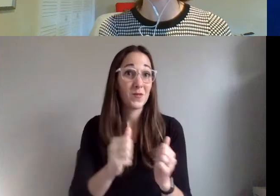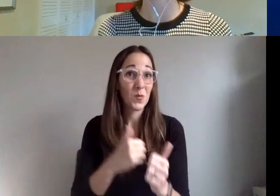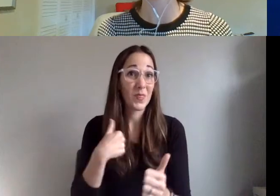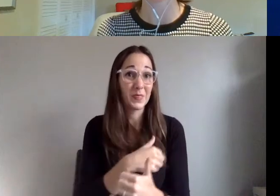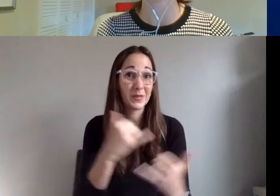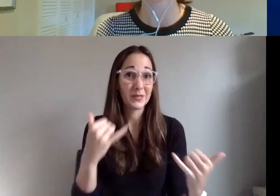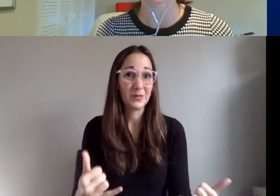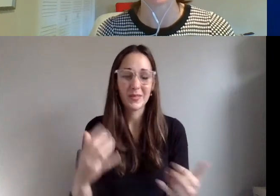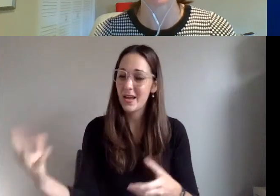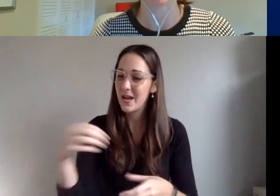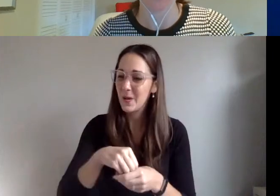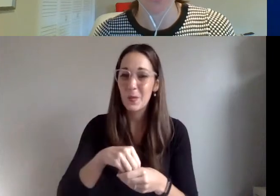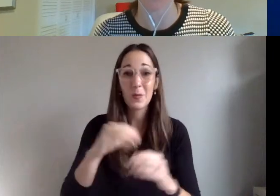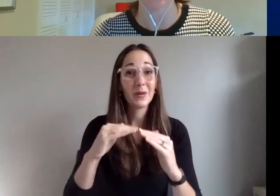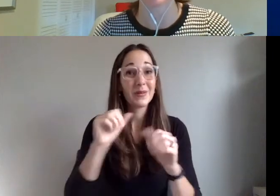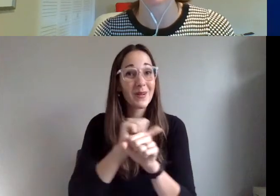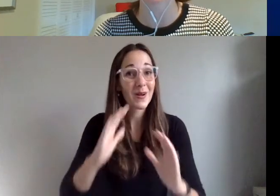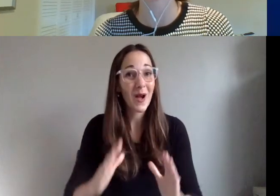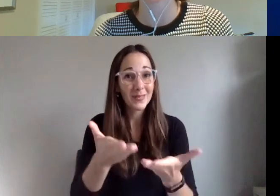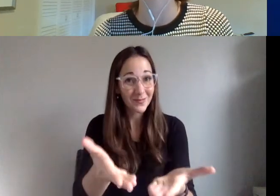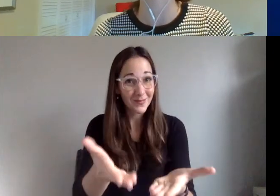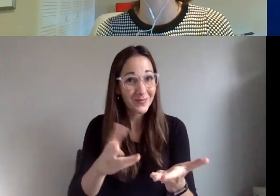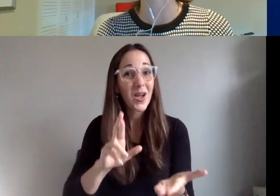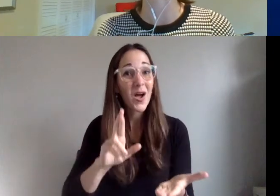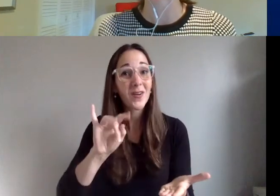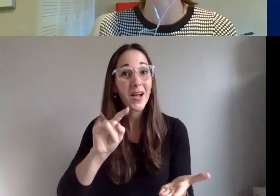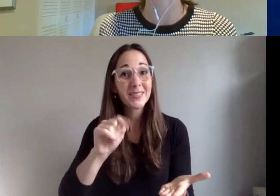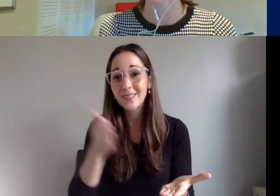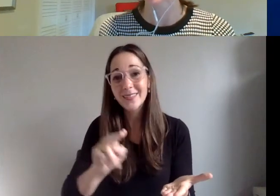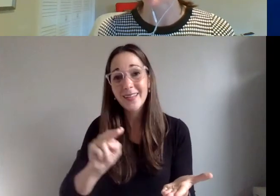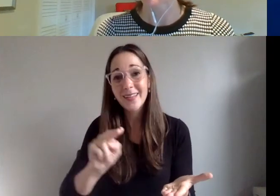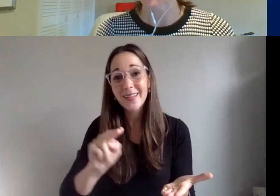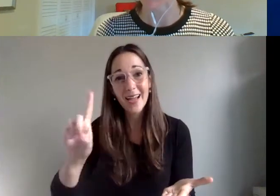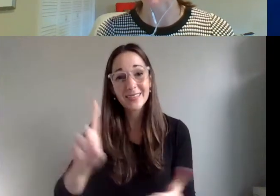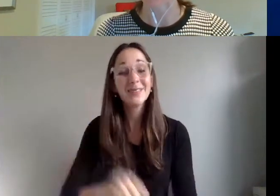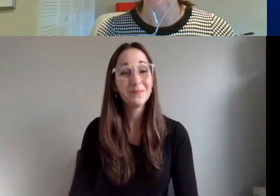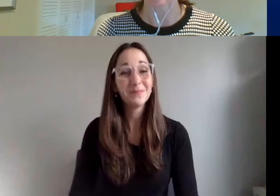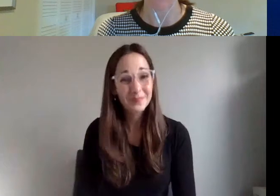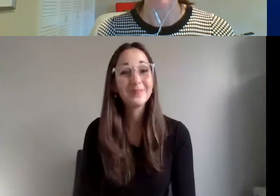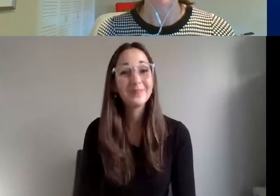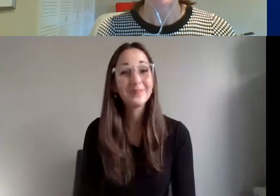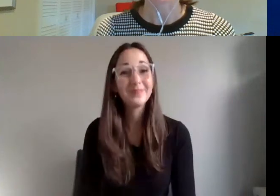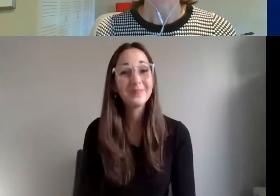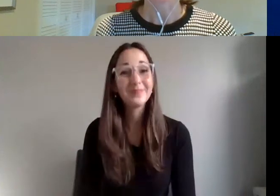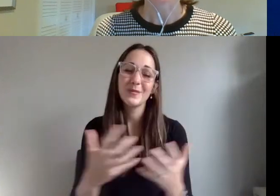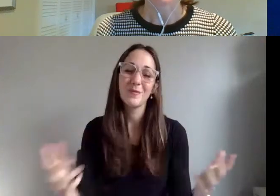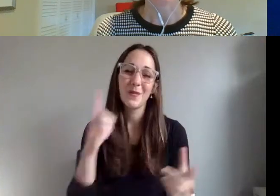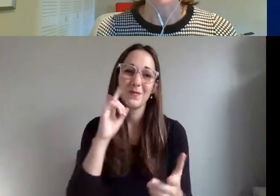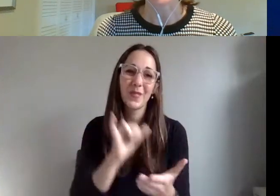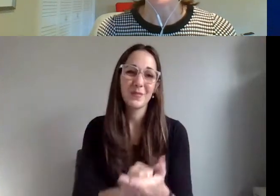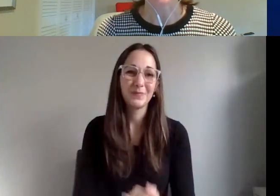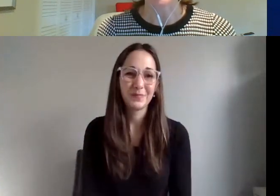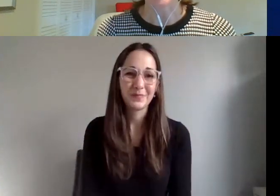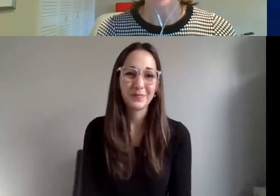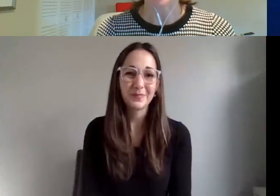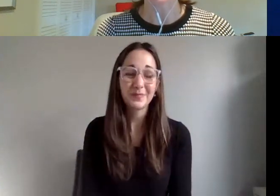colleagues from the Rochester Institute of Technology and National Technical Institute for the Deaf. So thank you very much for that. I